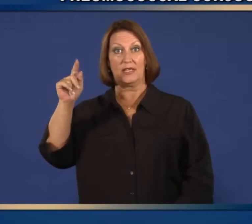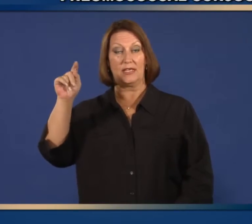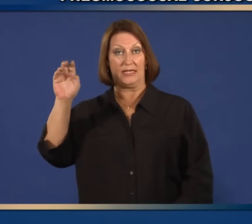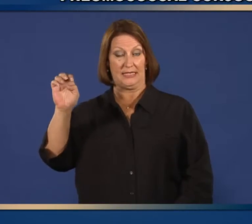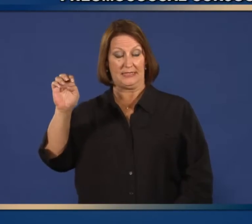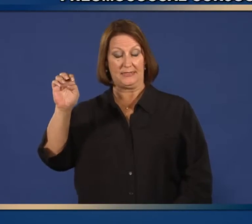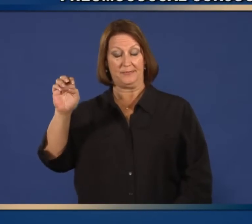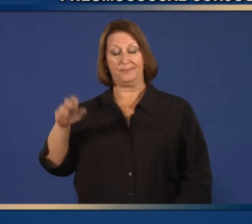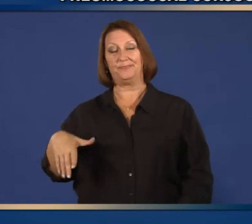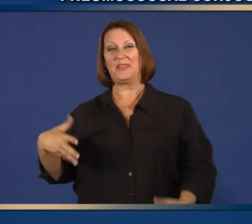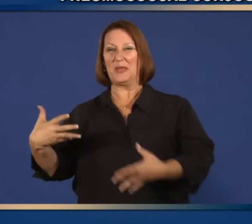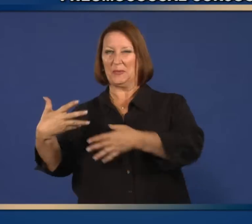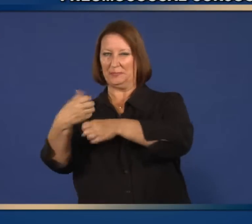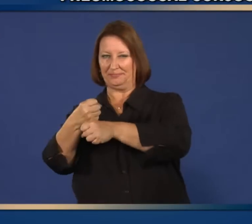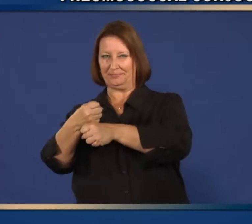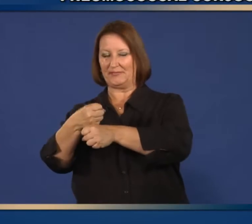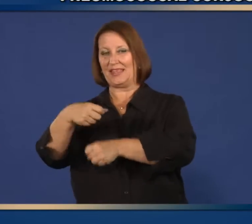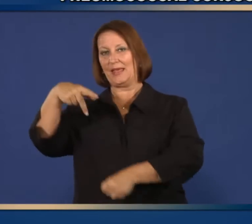PCV13.